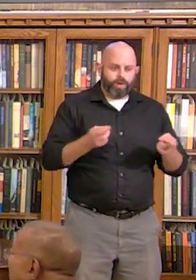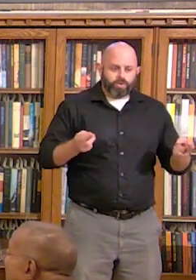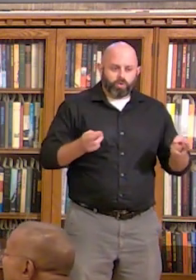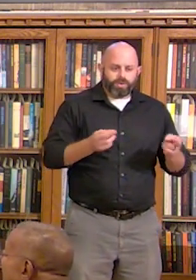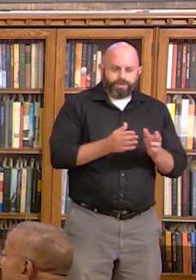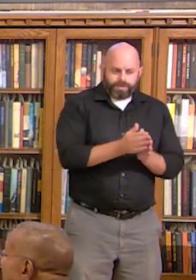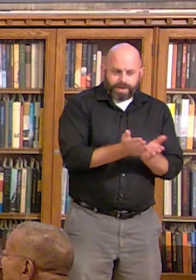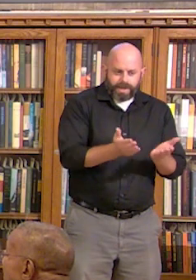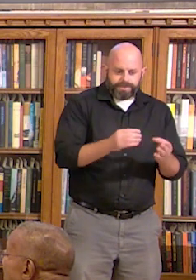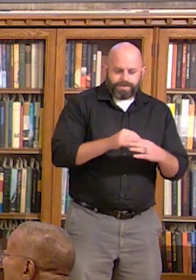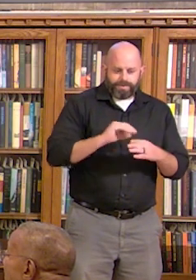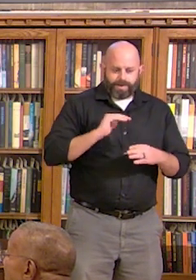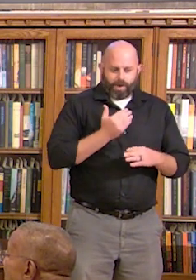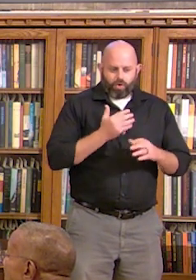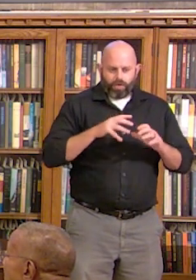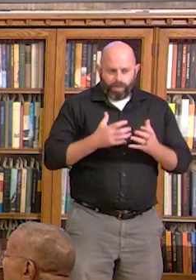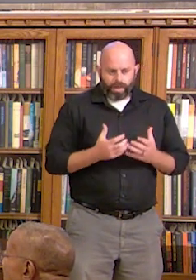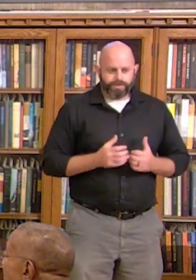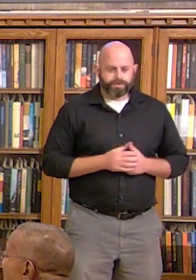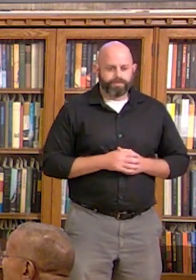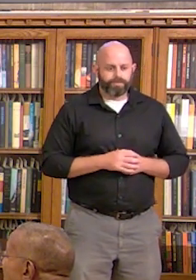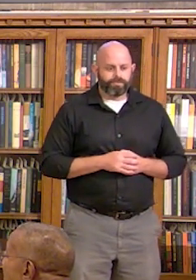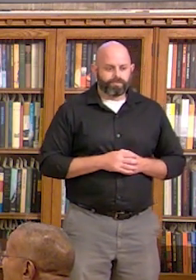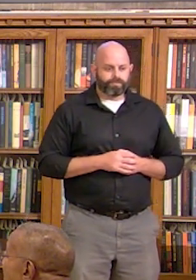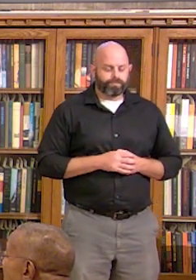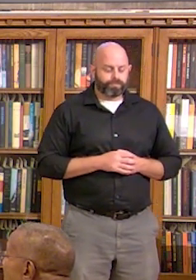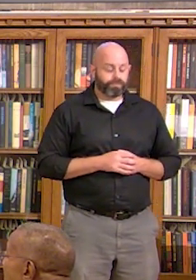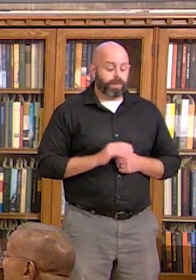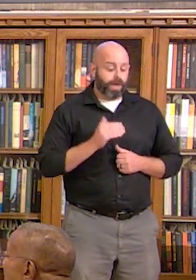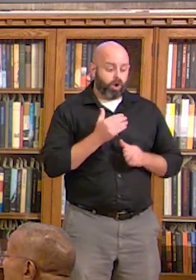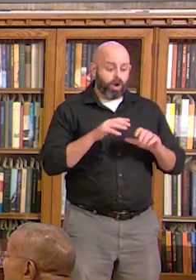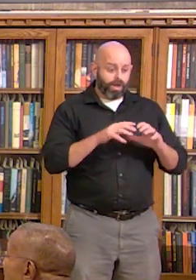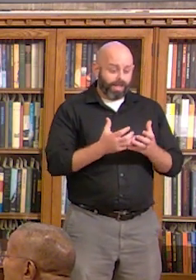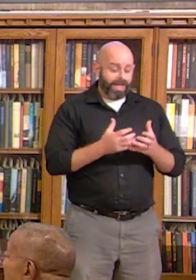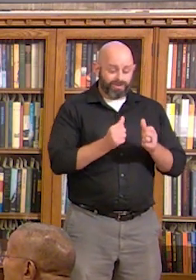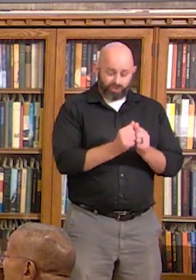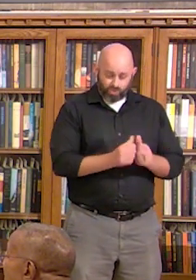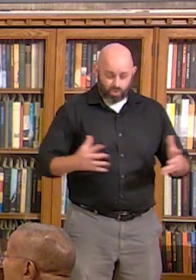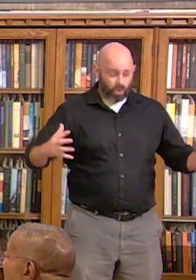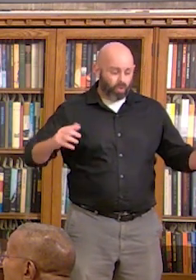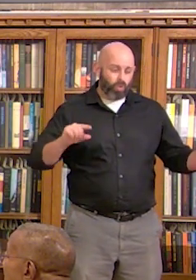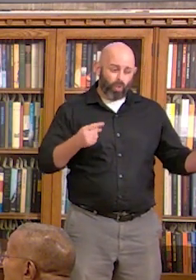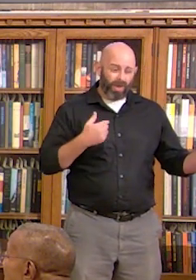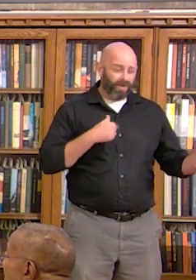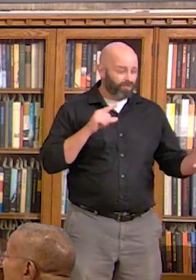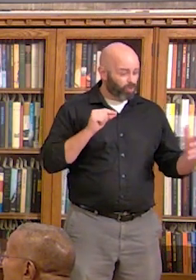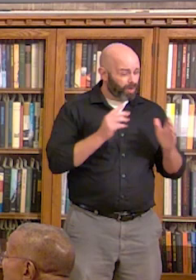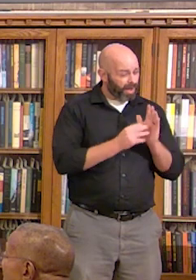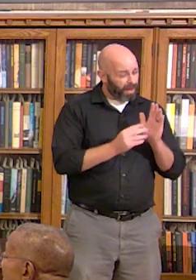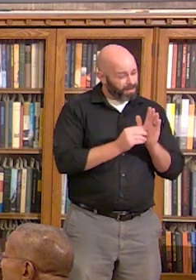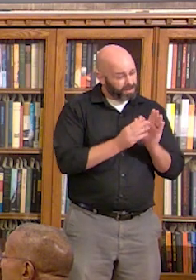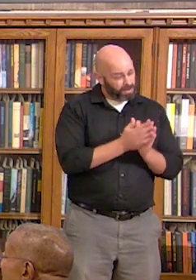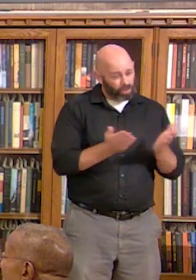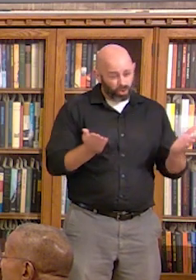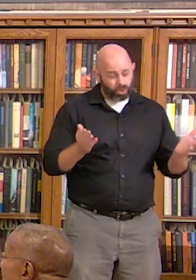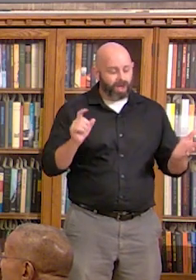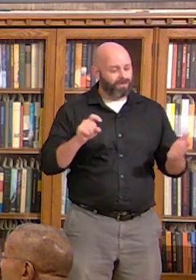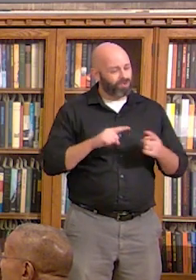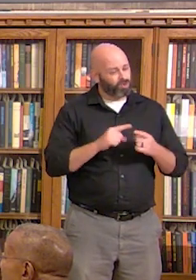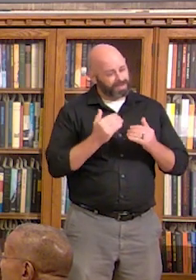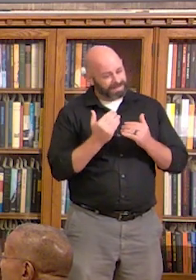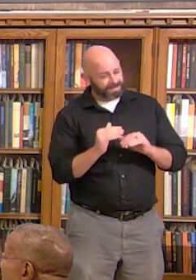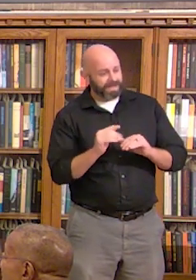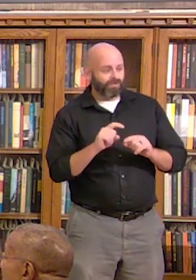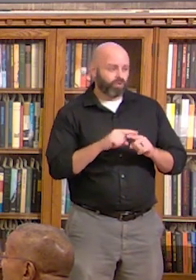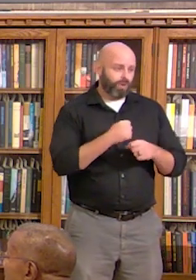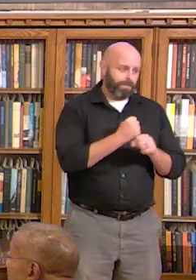in our class because the class has grown I only have 20 copies so we have to it's we have to